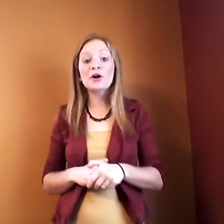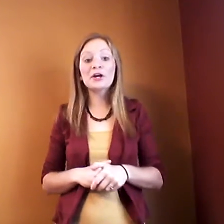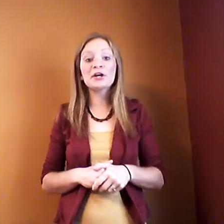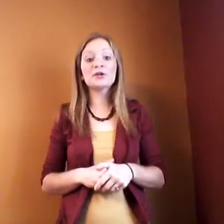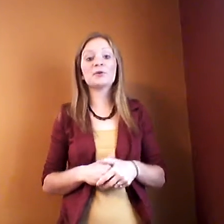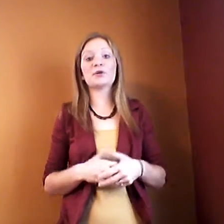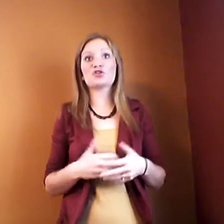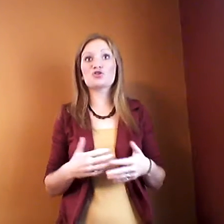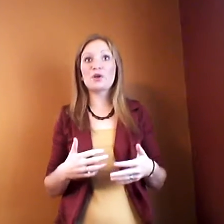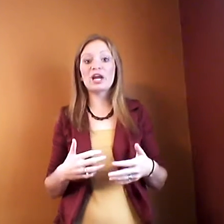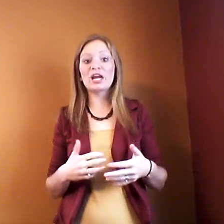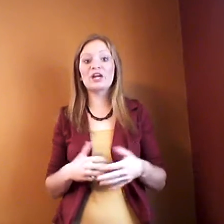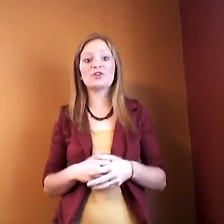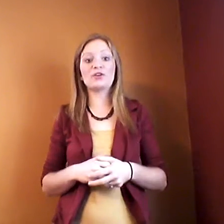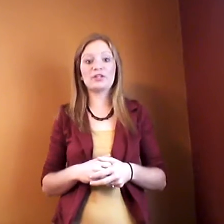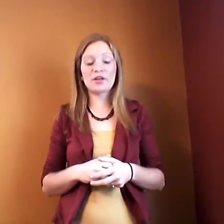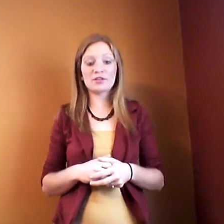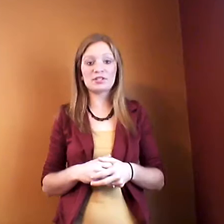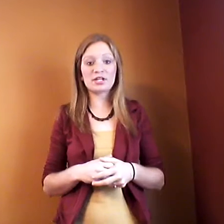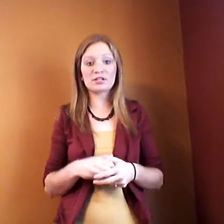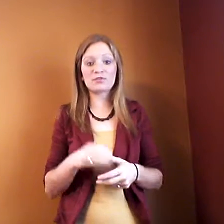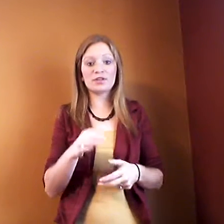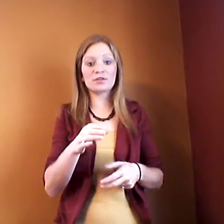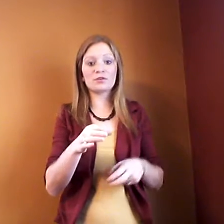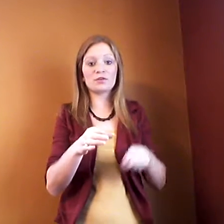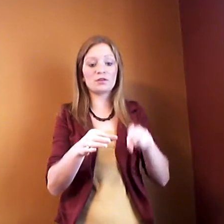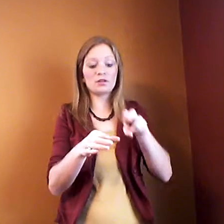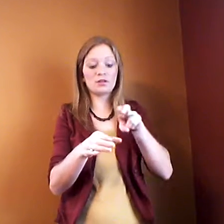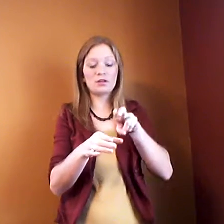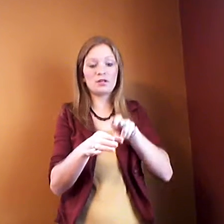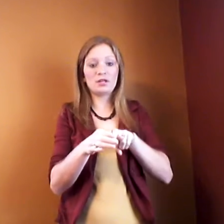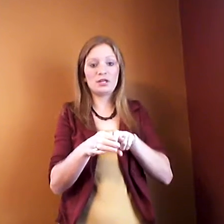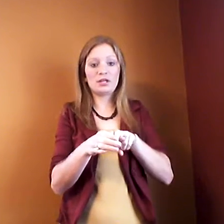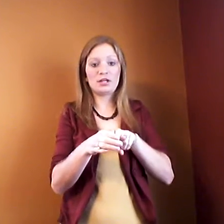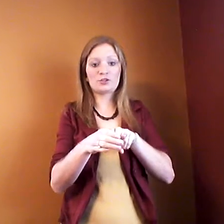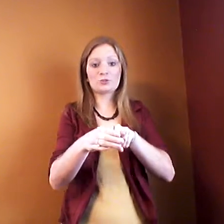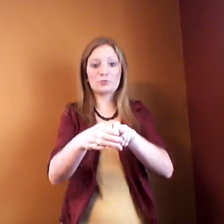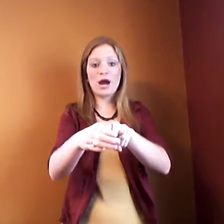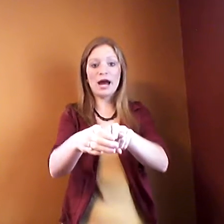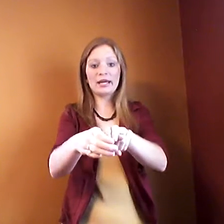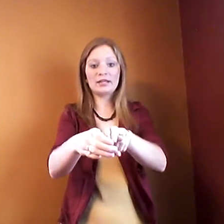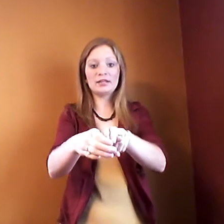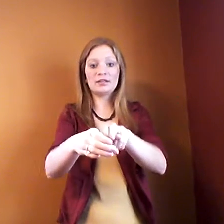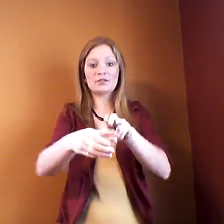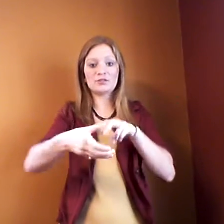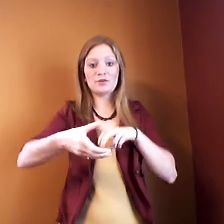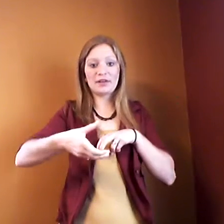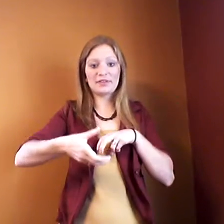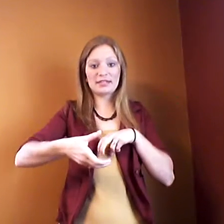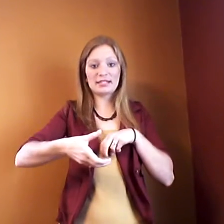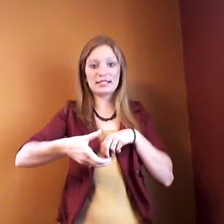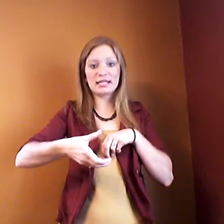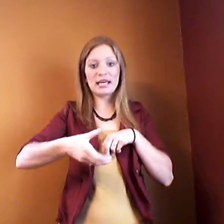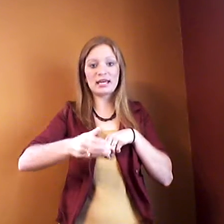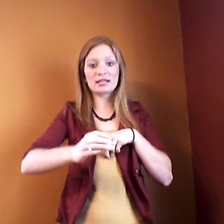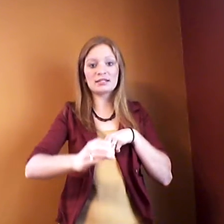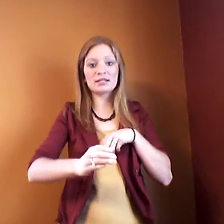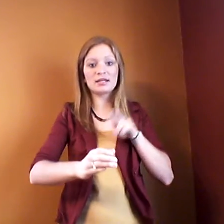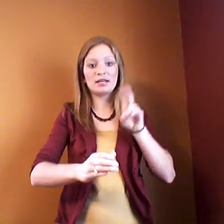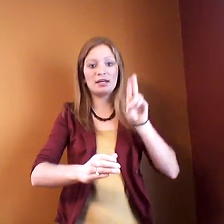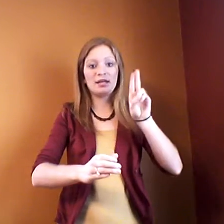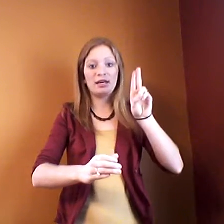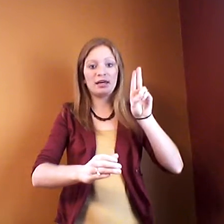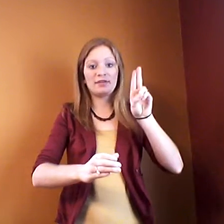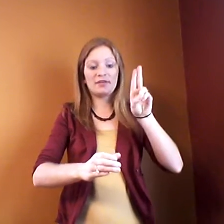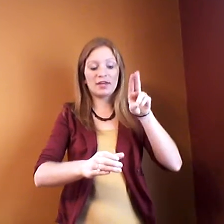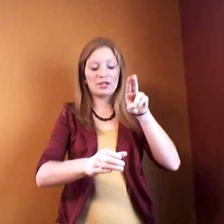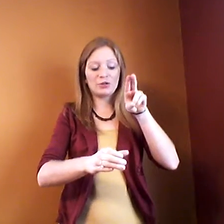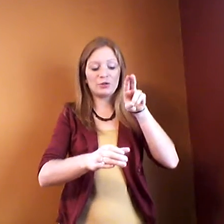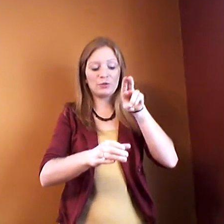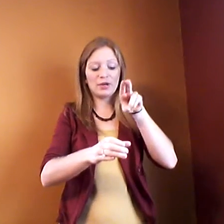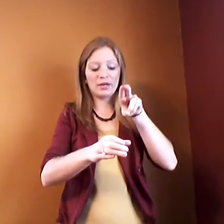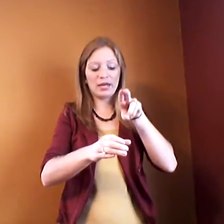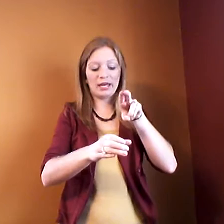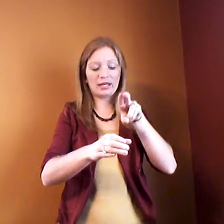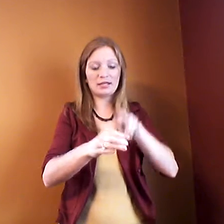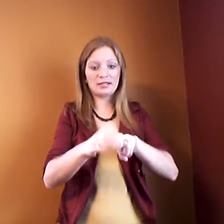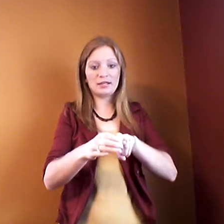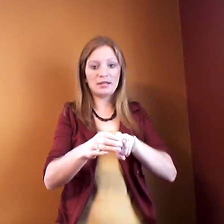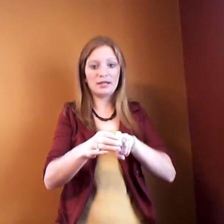car or a train or another such vehicle, it's ride. So you got that C hand, and then that U hand